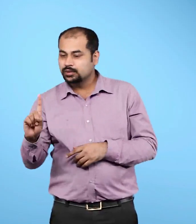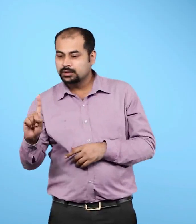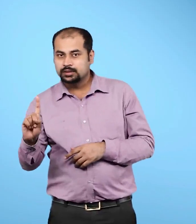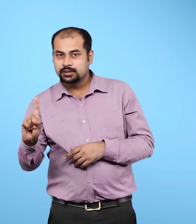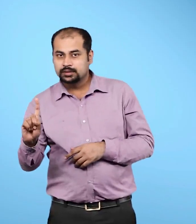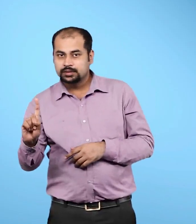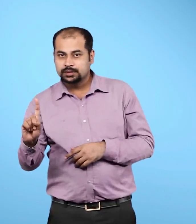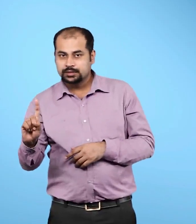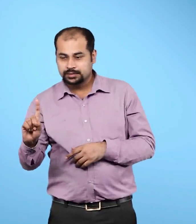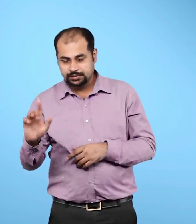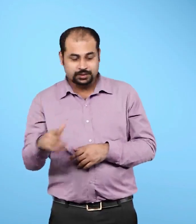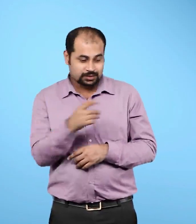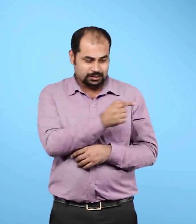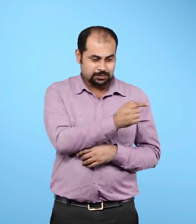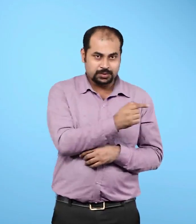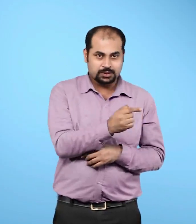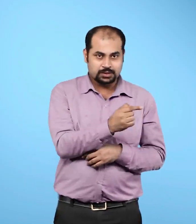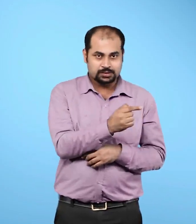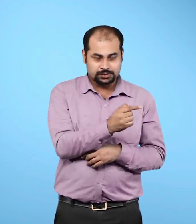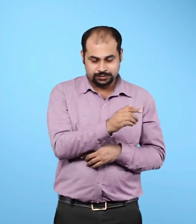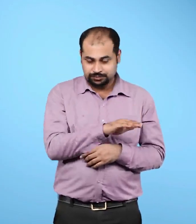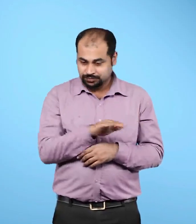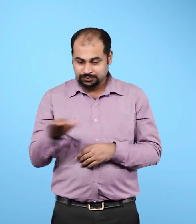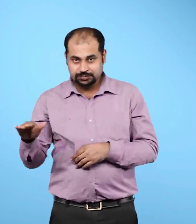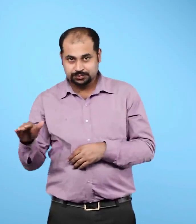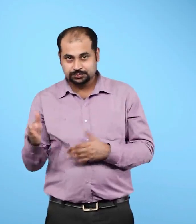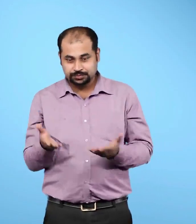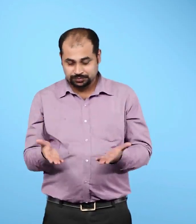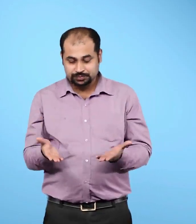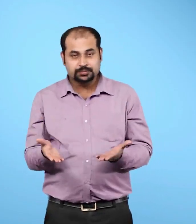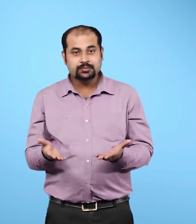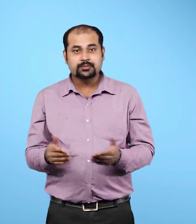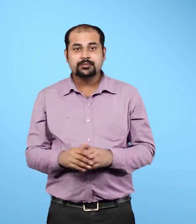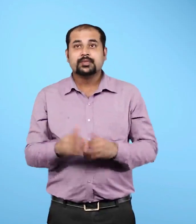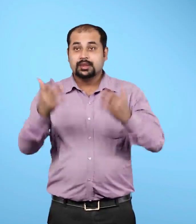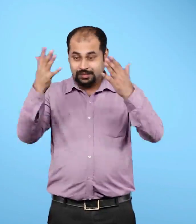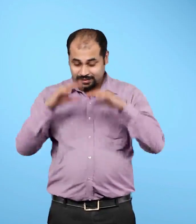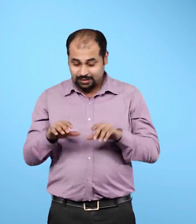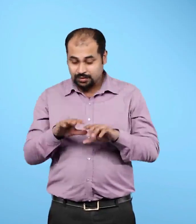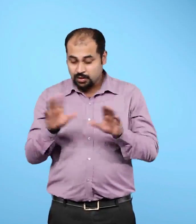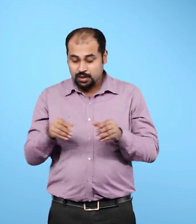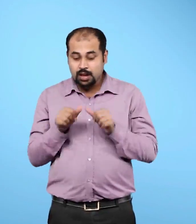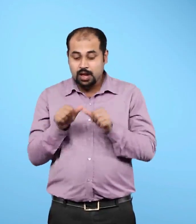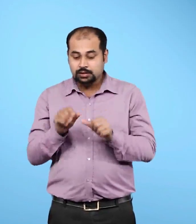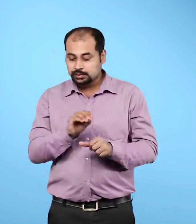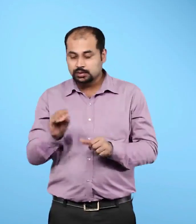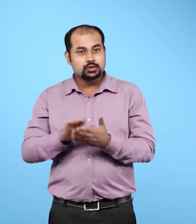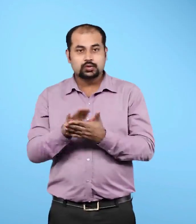3, column 2, number 1, and there is minus sign in front of 3. Row 3